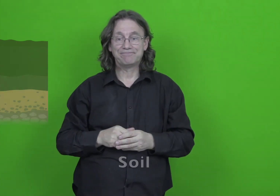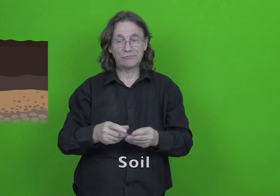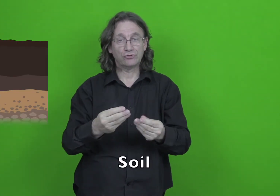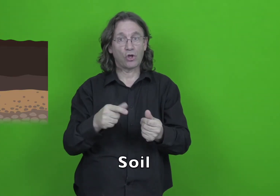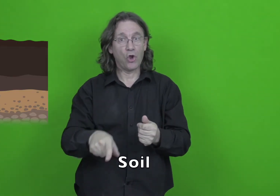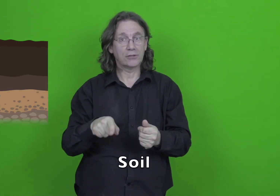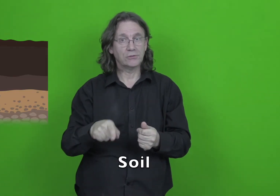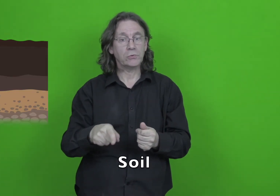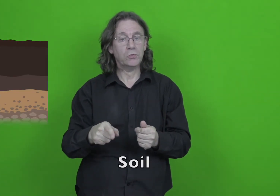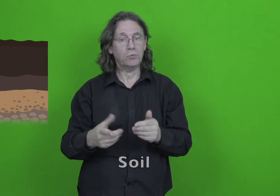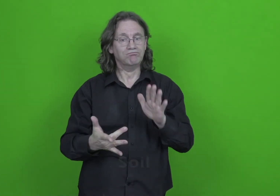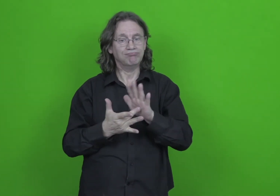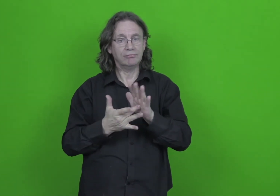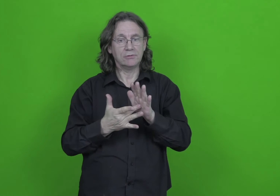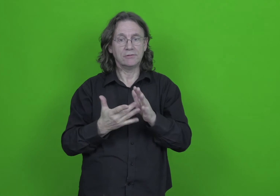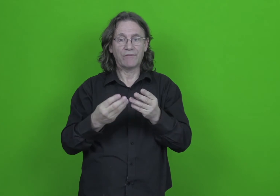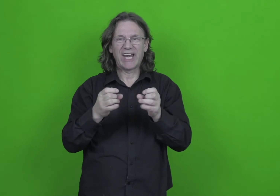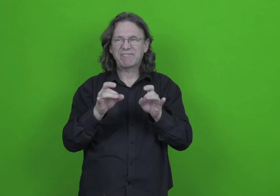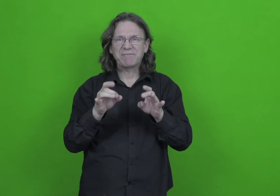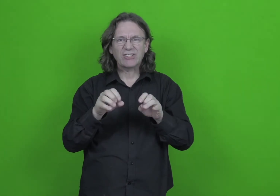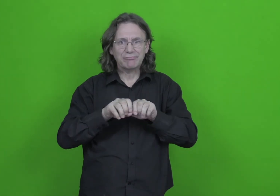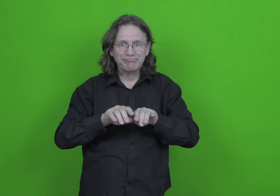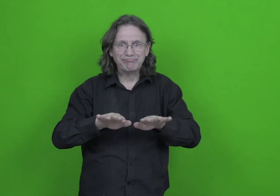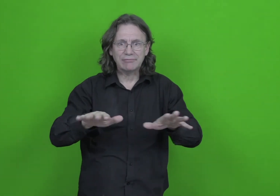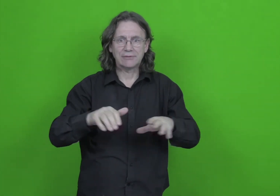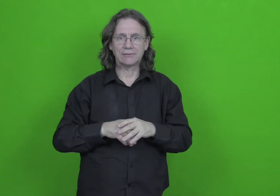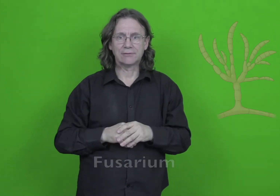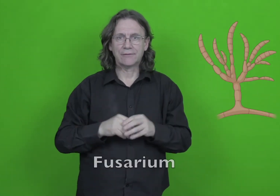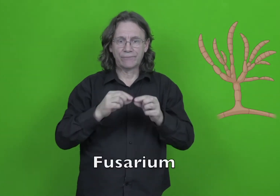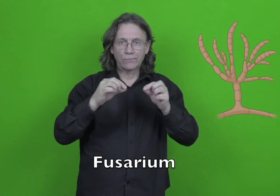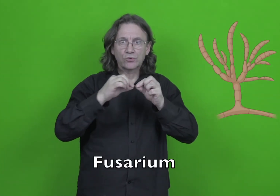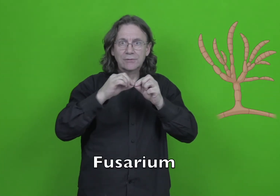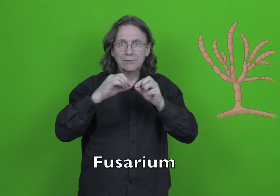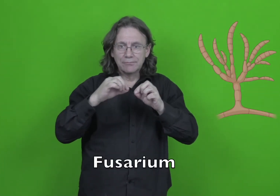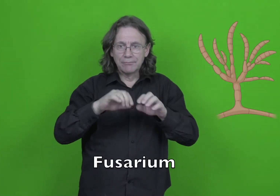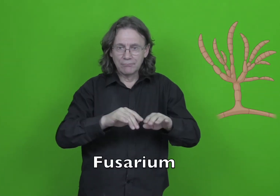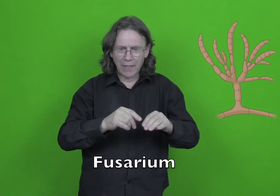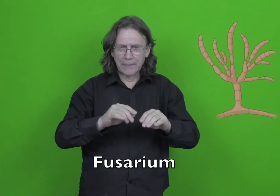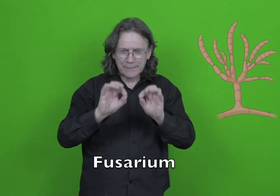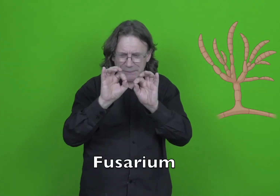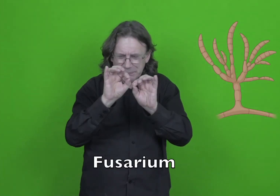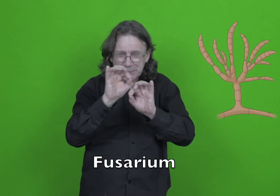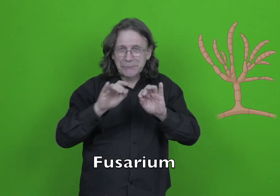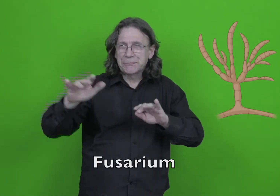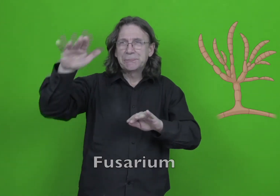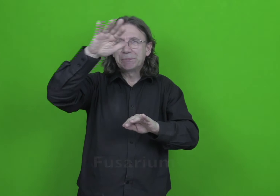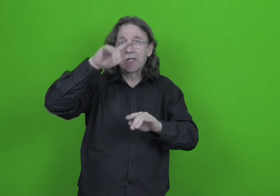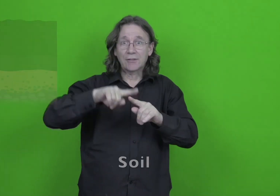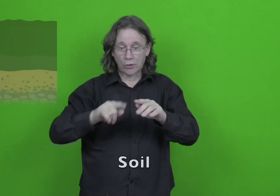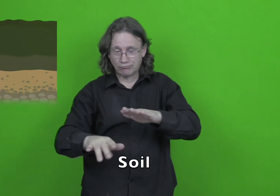Soil is another important way that the infection is spread because Fusarium produces spores